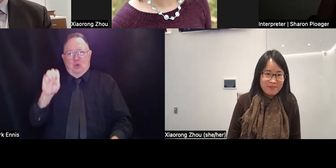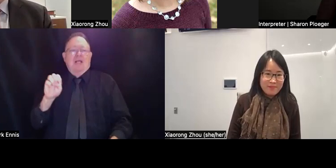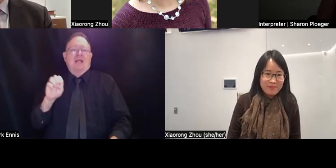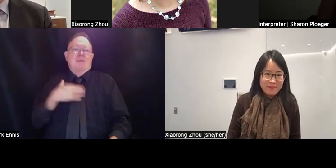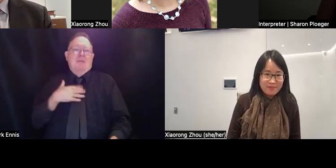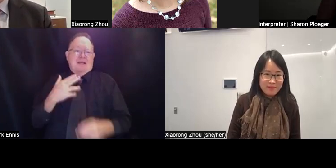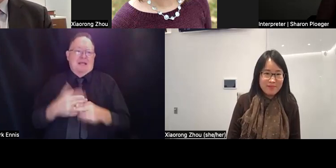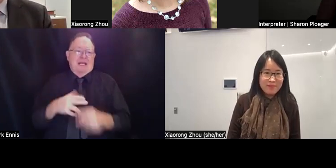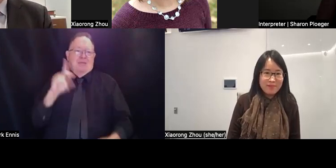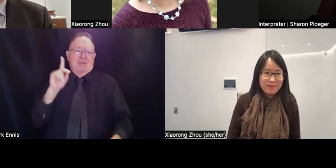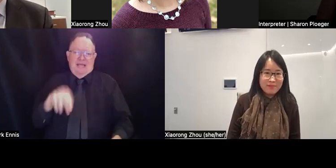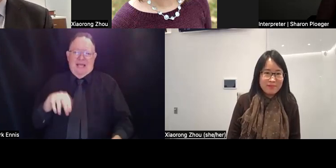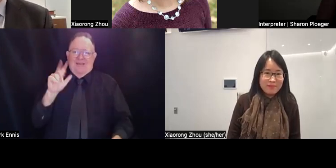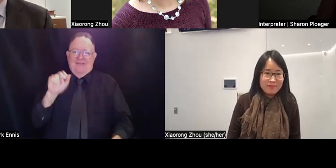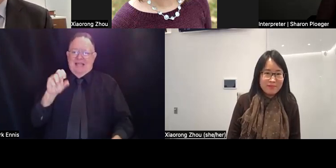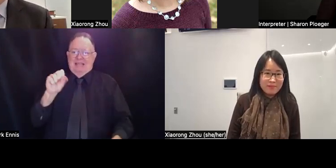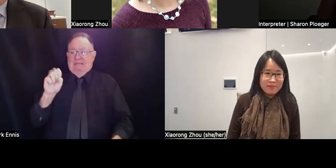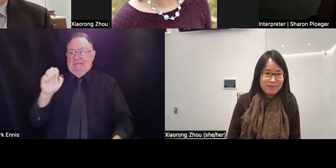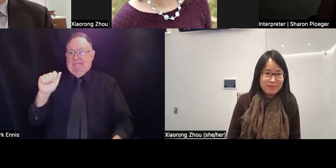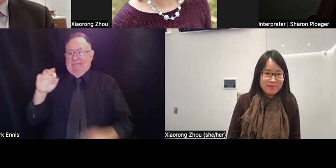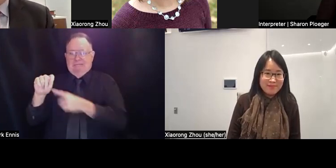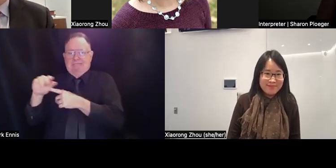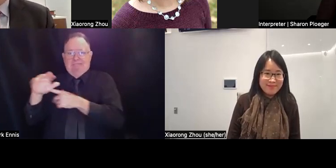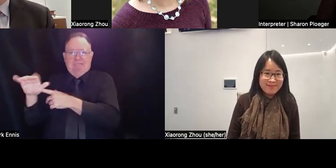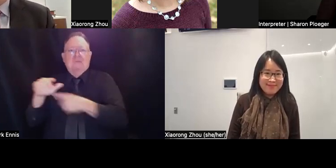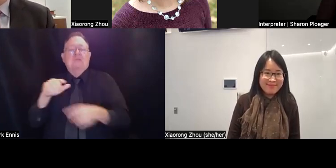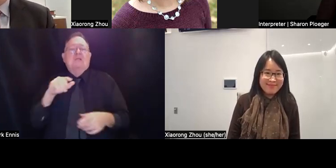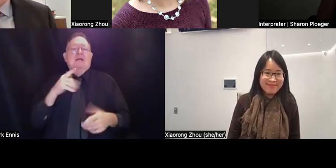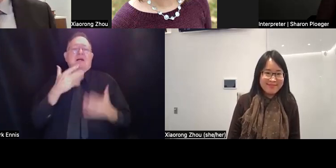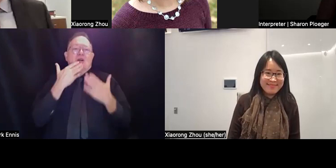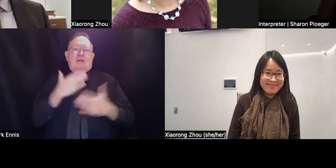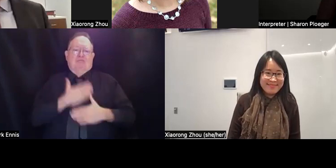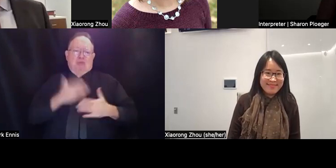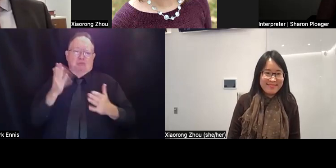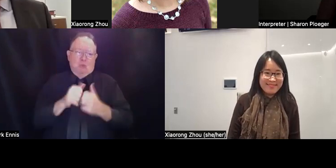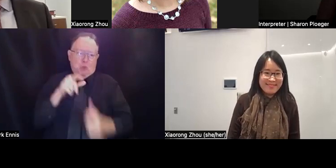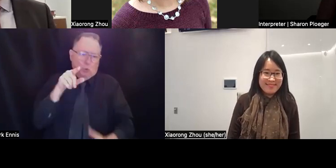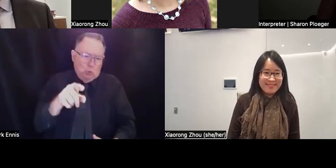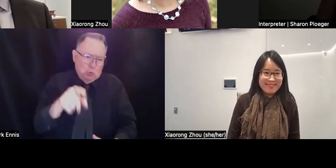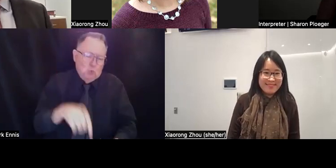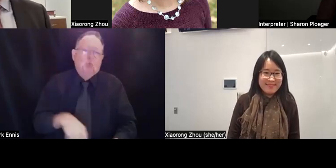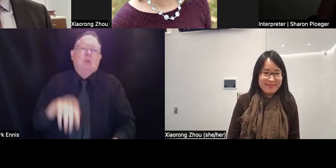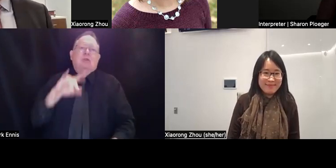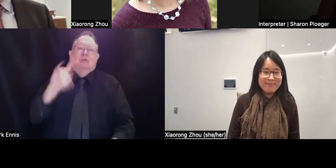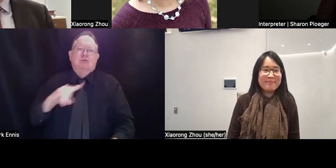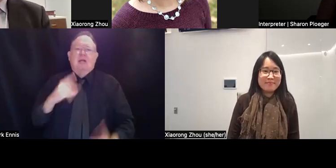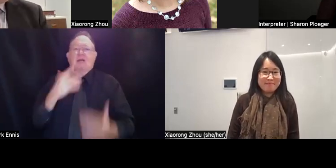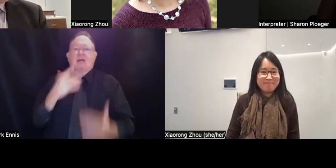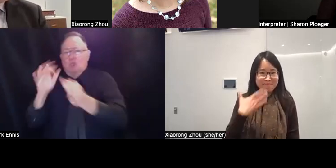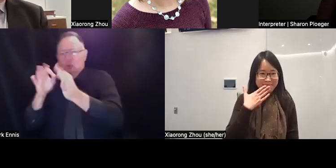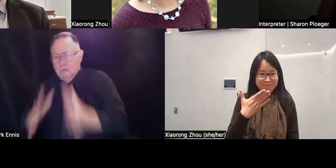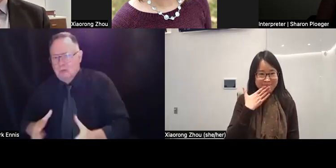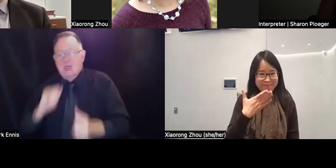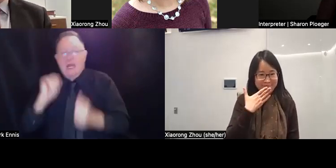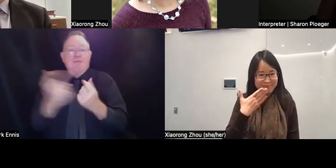Sant, and it's been great talking with you, Xiaorong, and talking with all of you today. Thank you to our interpreters, and everyone else, have a good